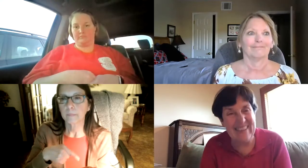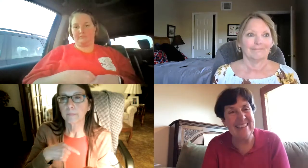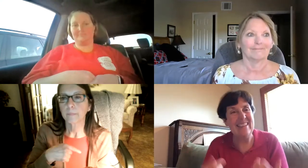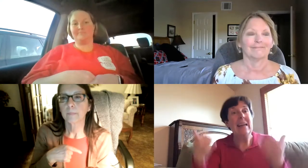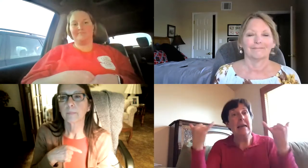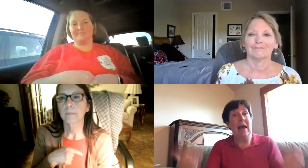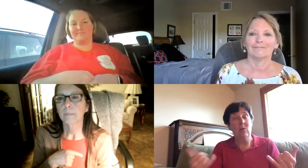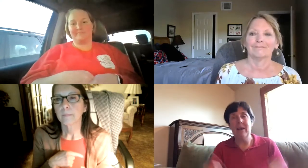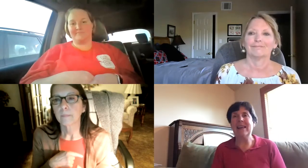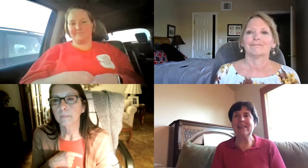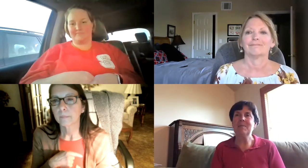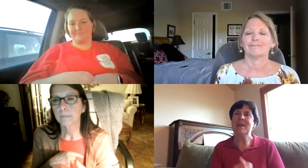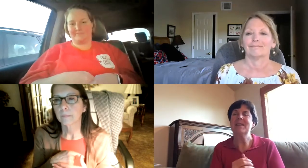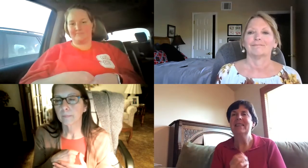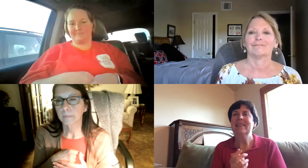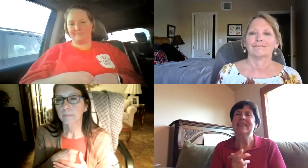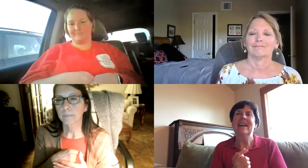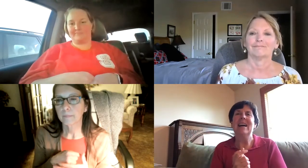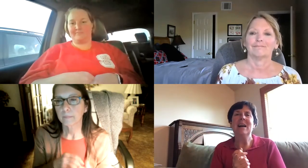That's right. Now, ASAP.